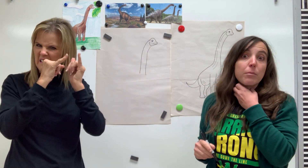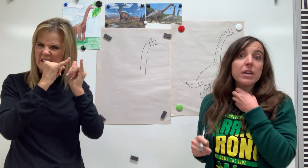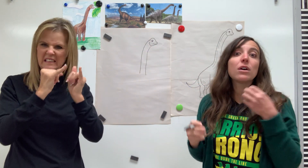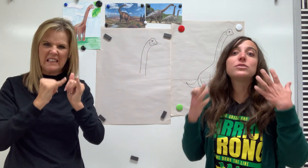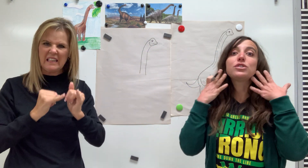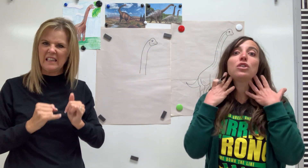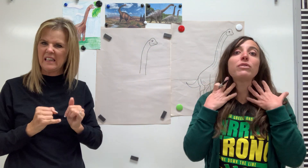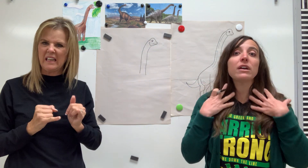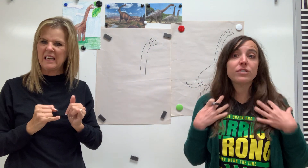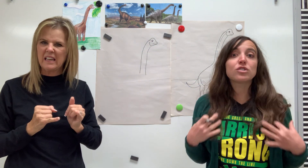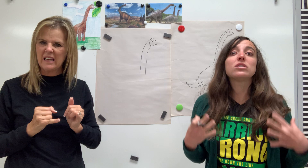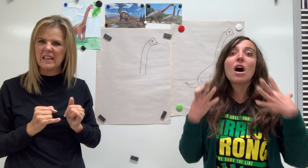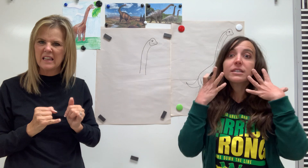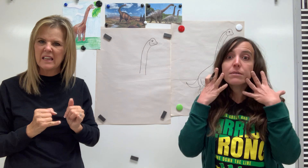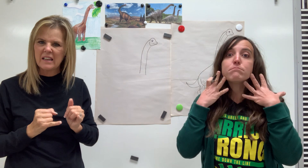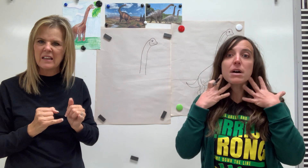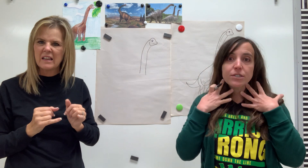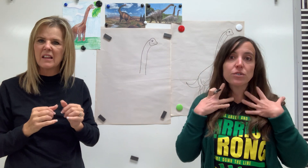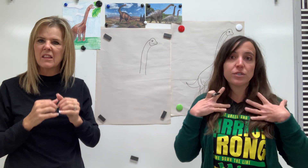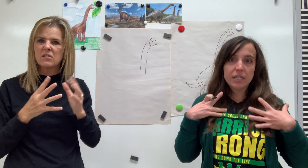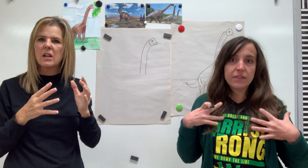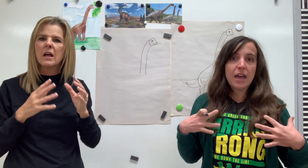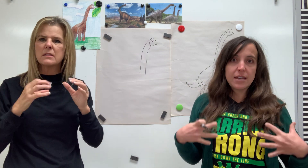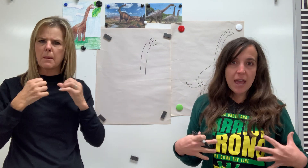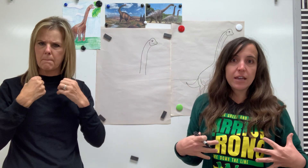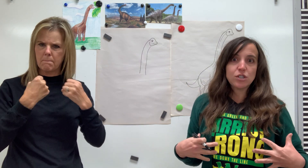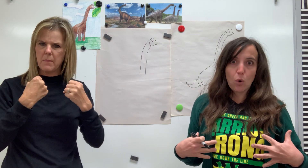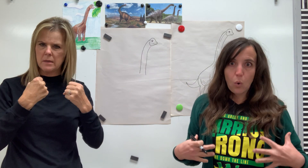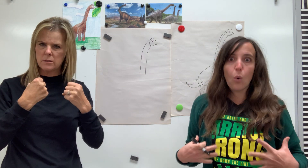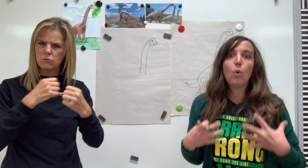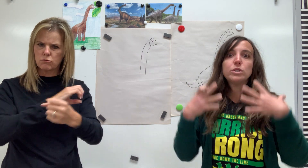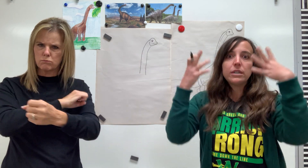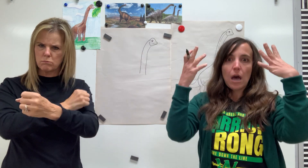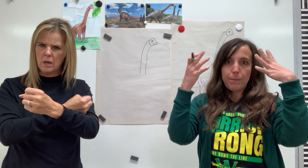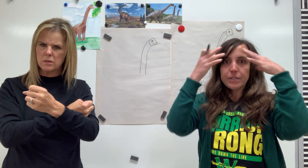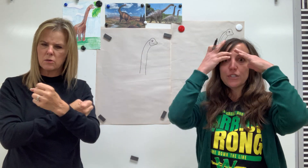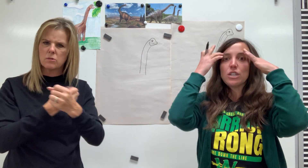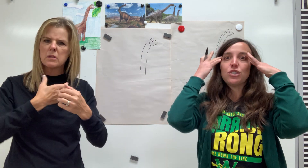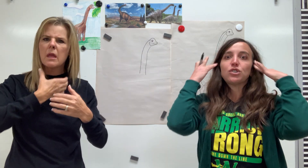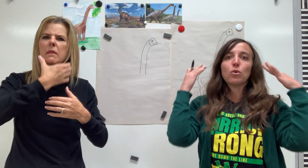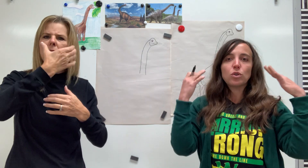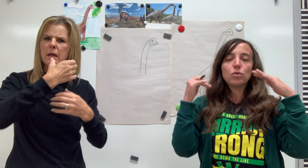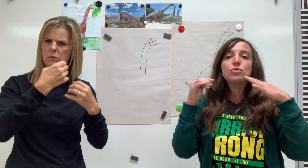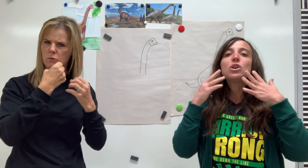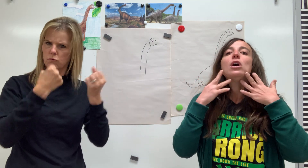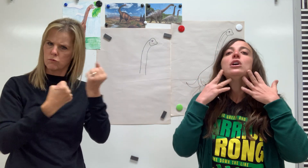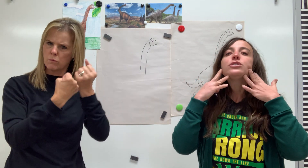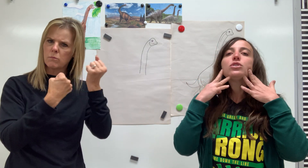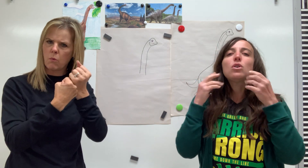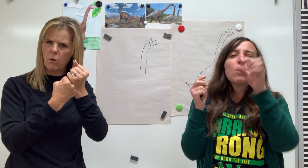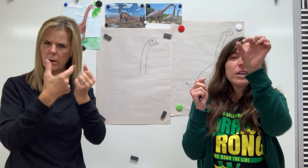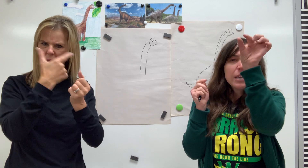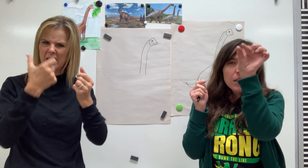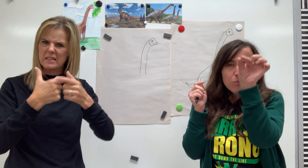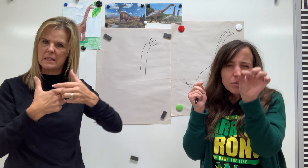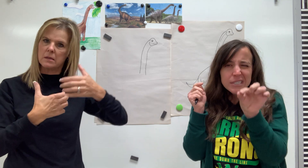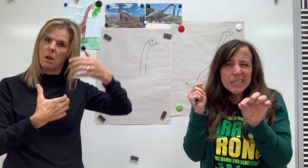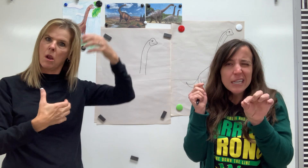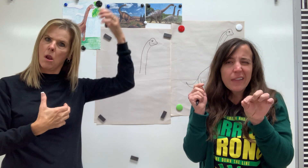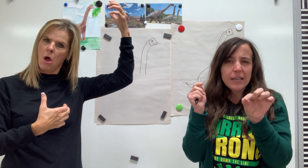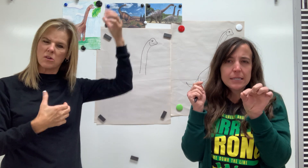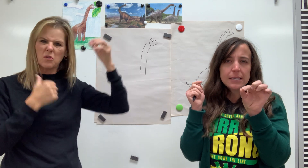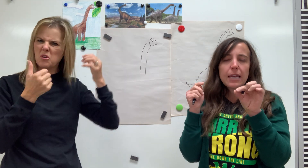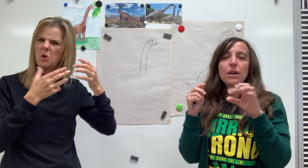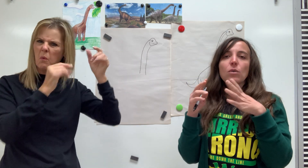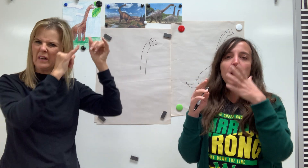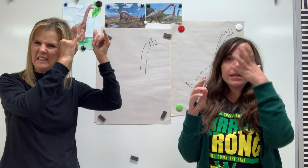like a flamingo's. You know, there's lots of muscles in that neck to hold it up. He's so huge. So you don't wanna get it real